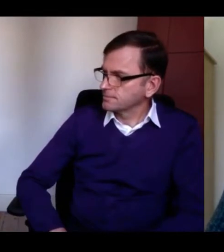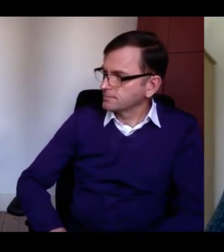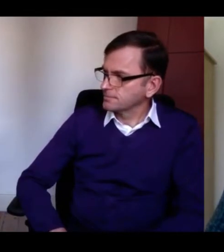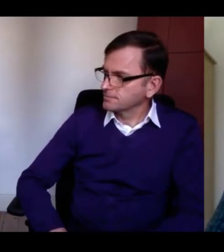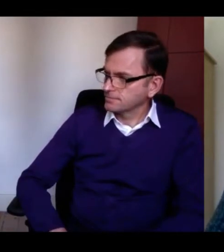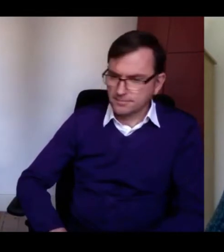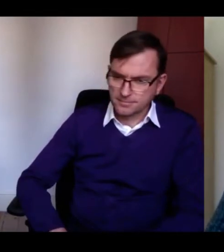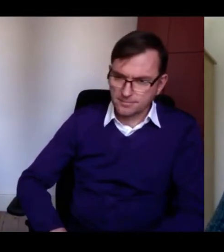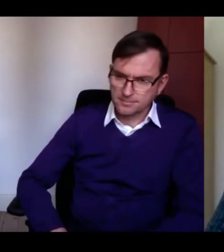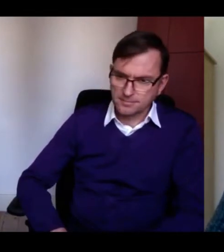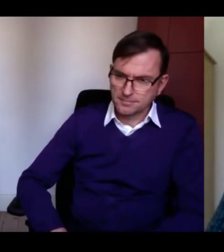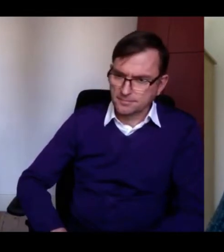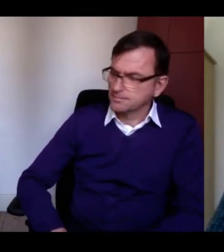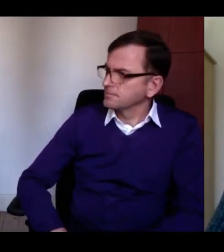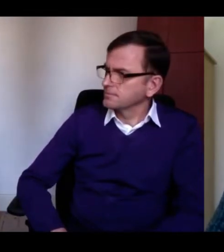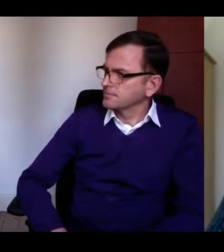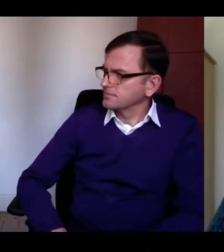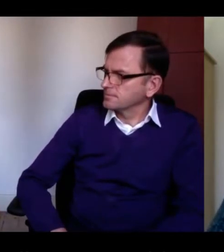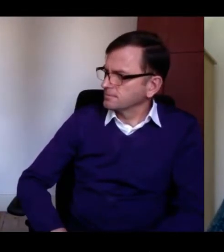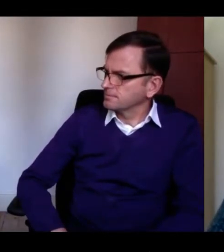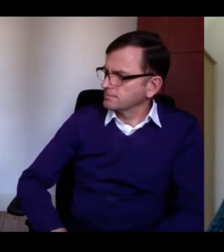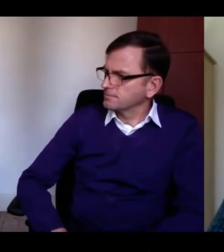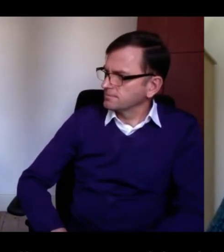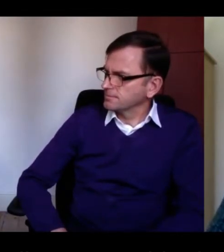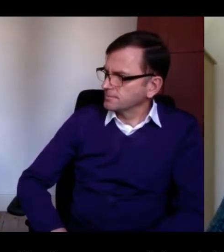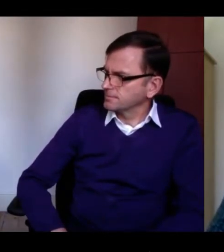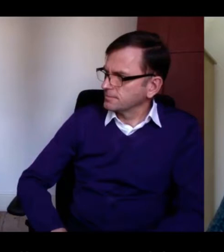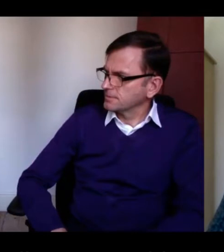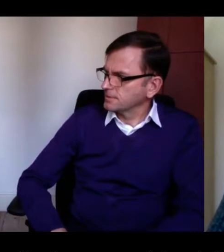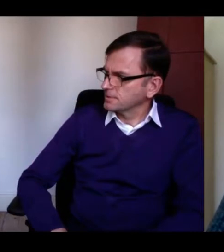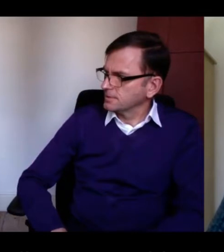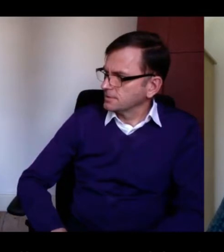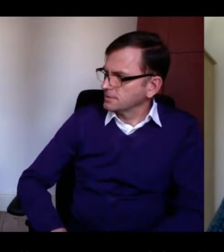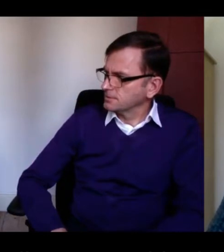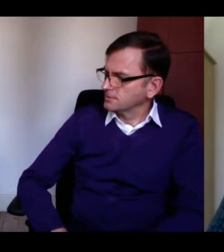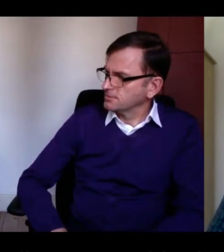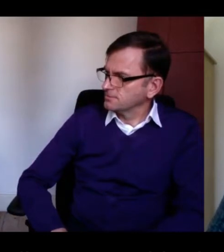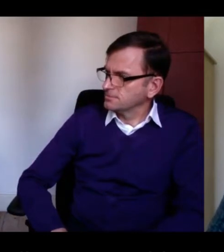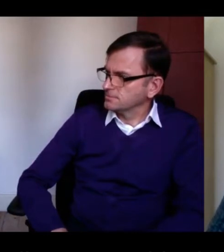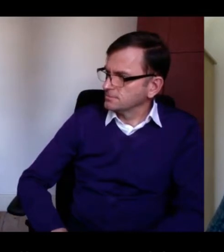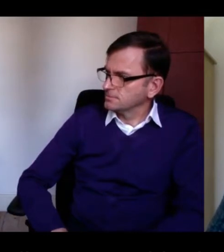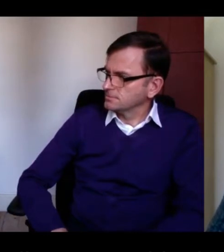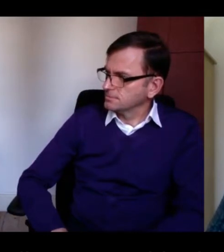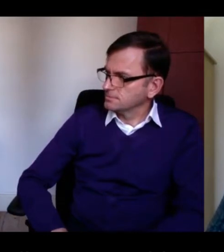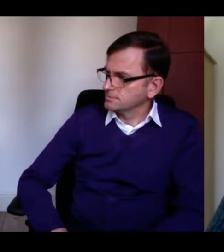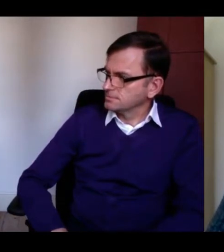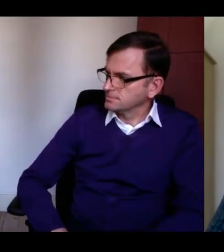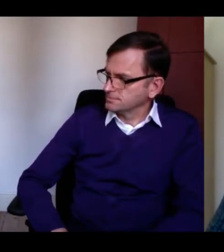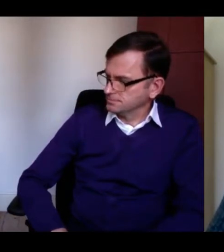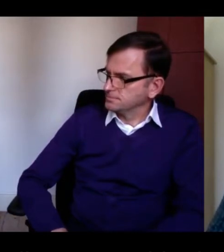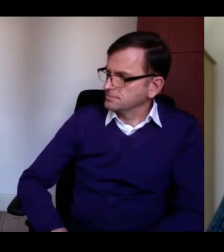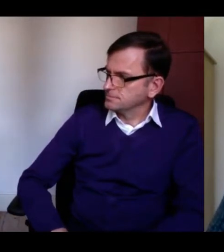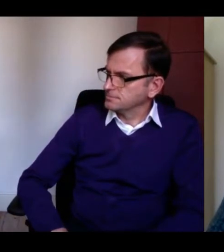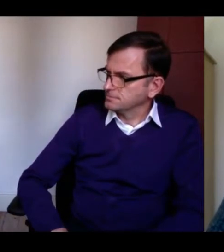I guess one thing I was going to ask was just literally two very quick kind of points that you would want the listener to go away